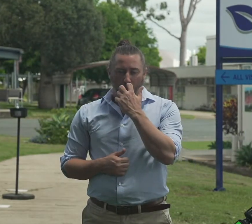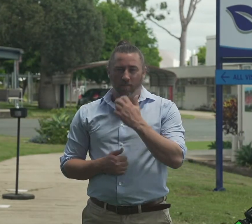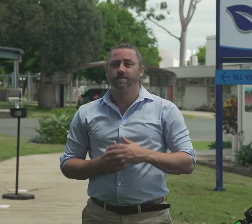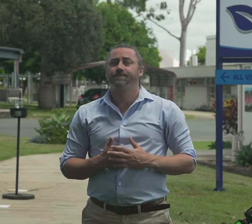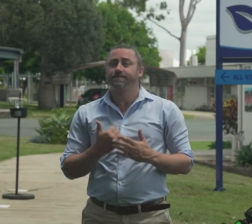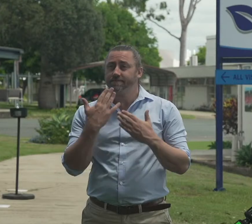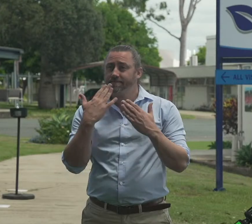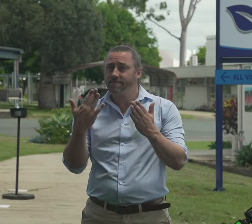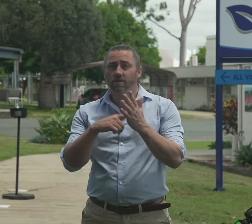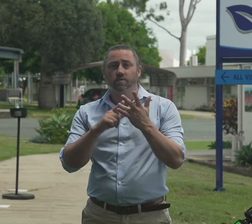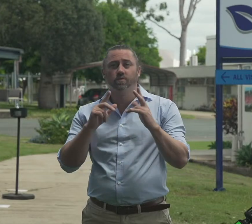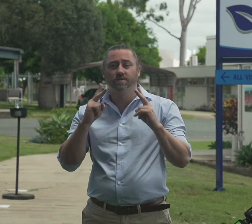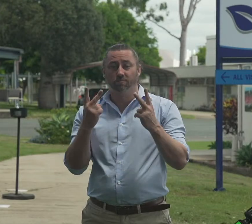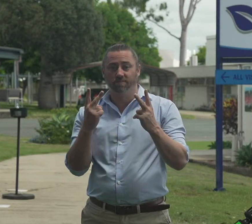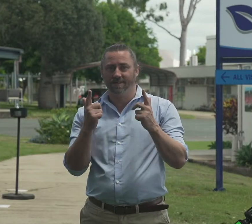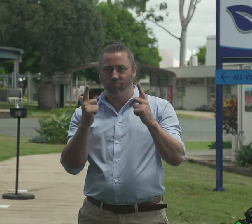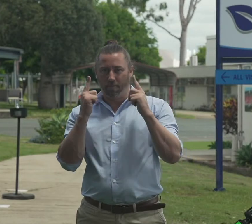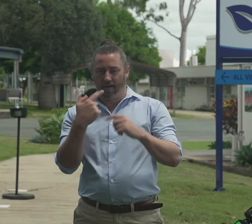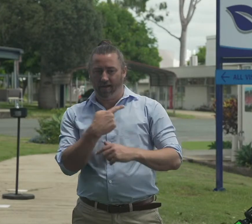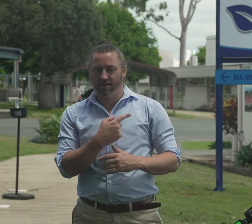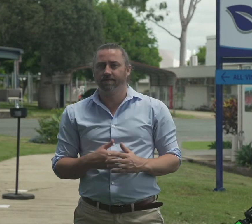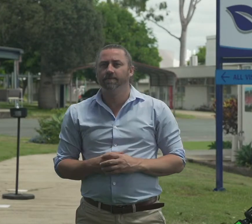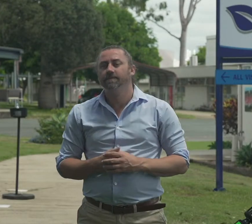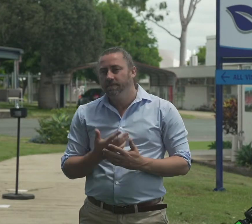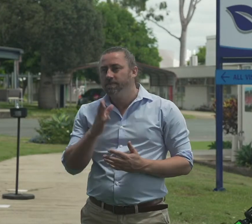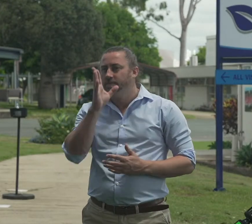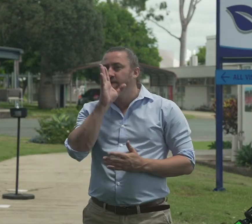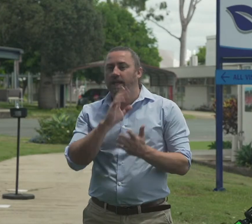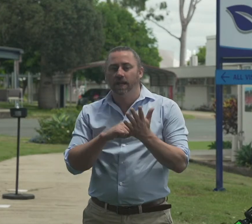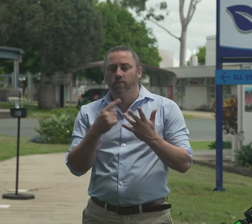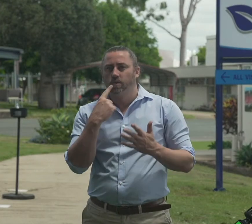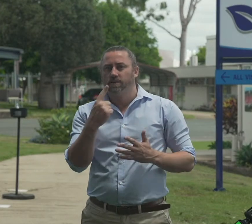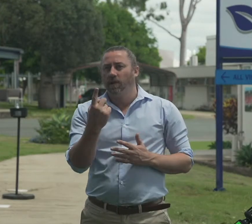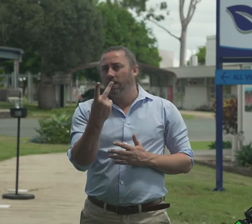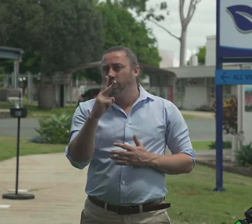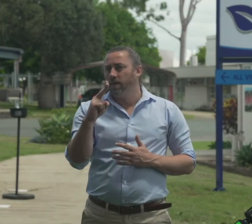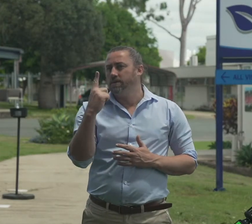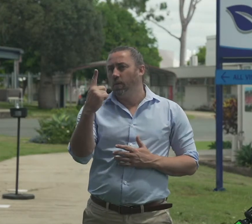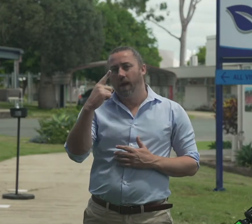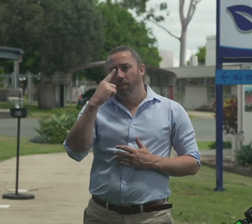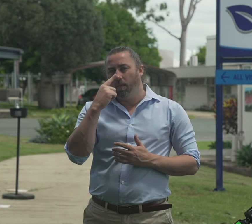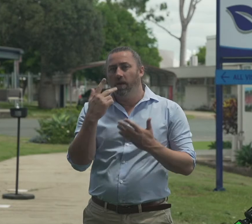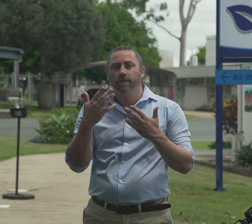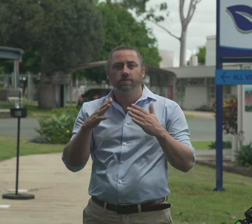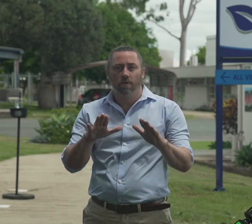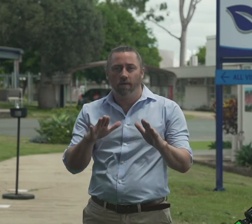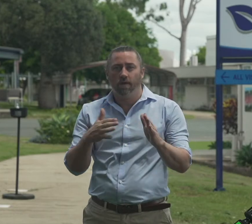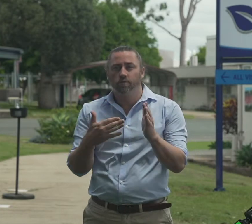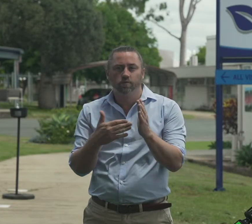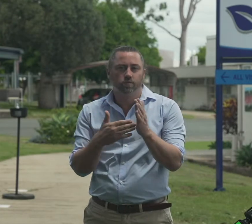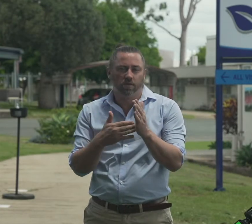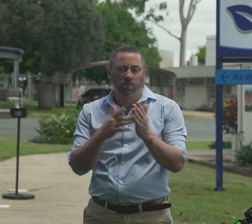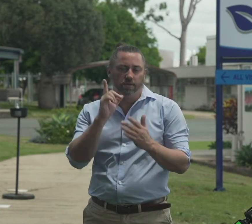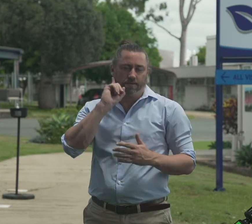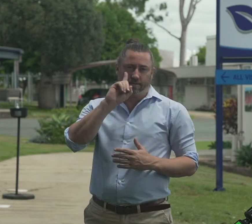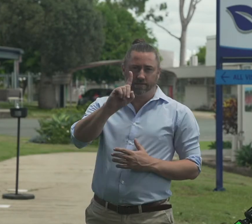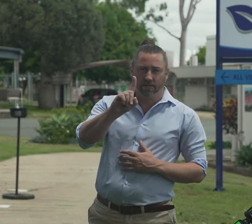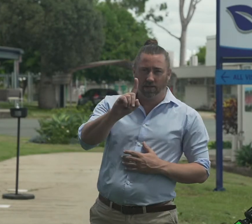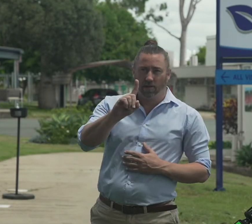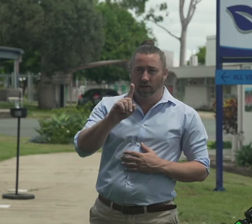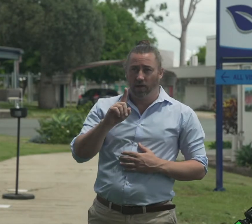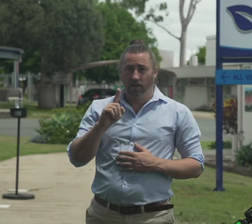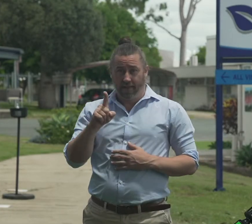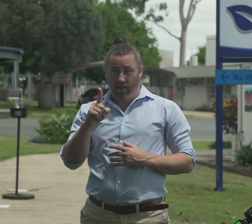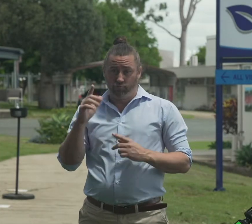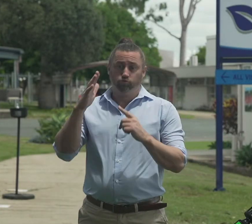Thank you very much, Deputy Premier. Sadly, we have 21 deaths to report today. That is in fact the largest number of